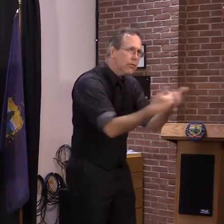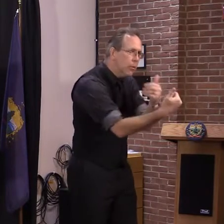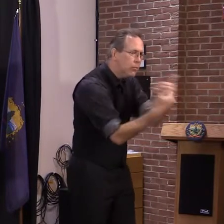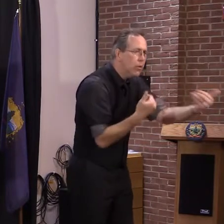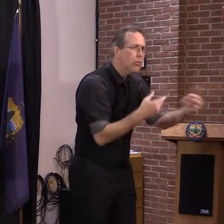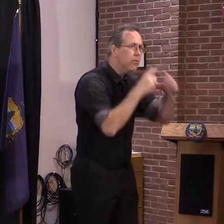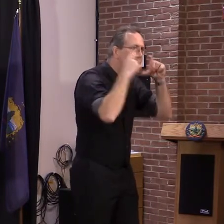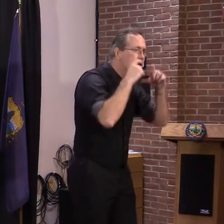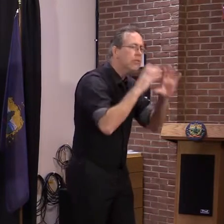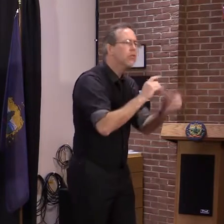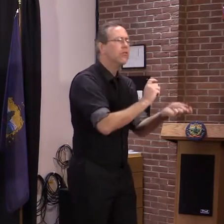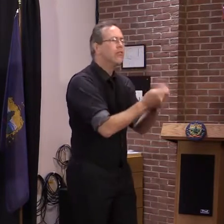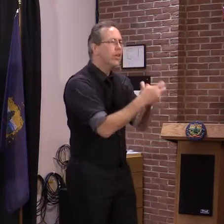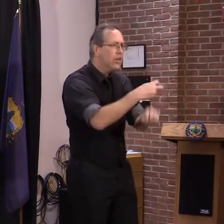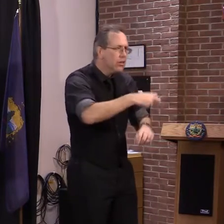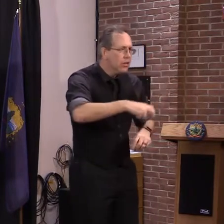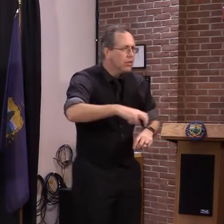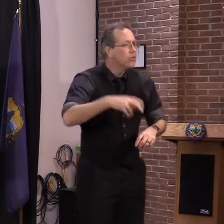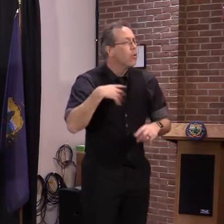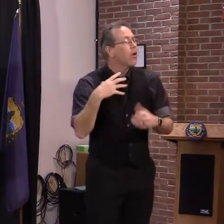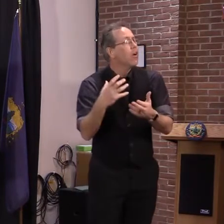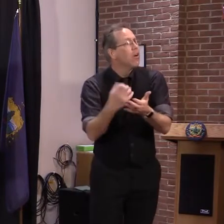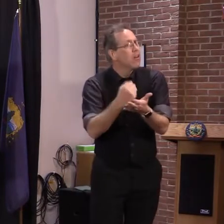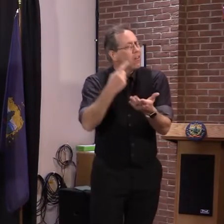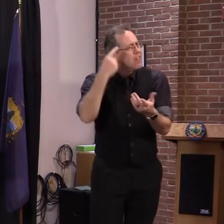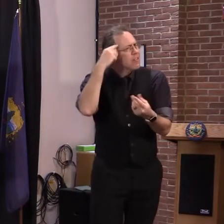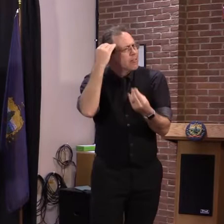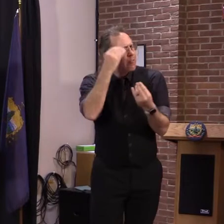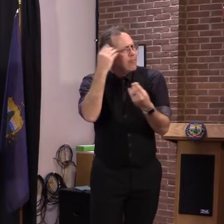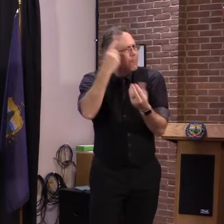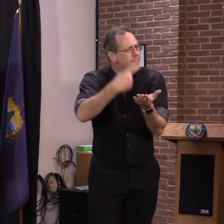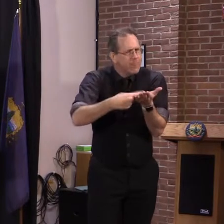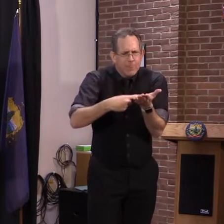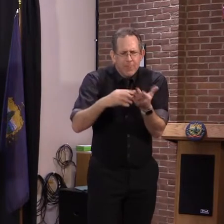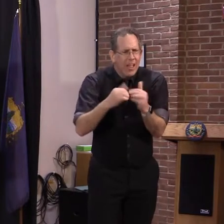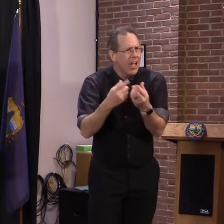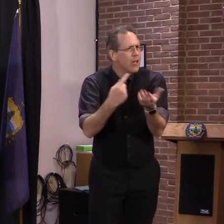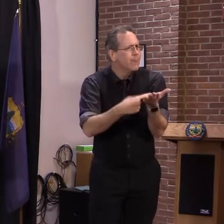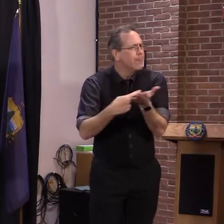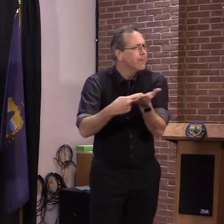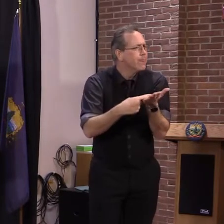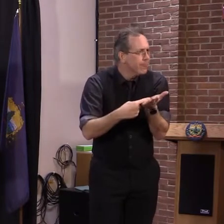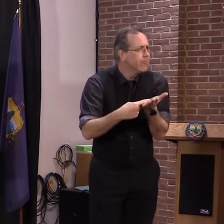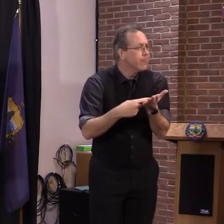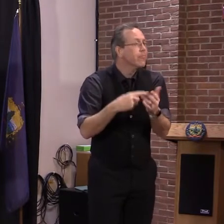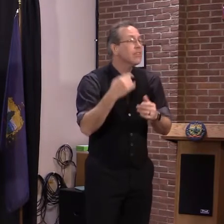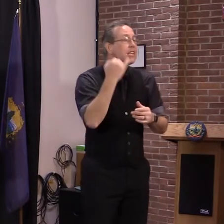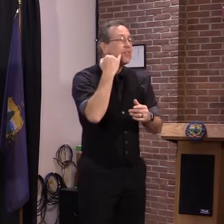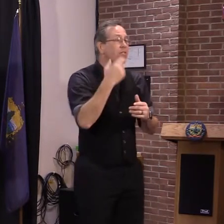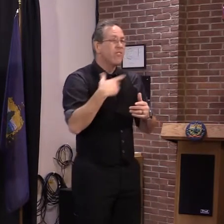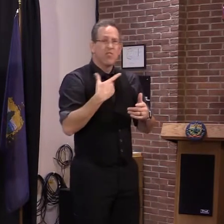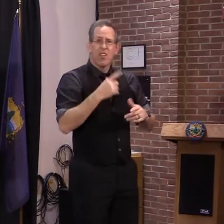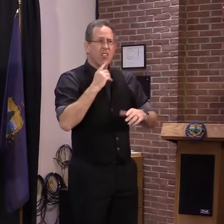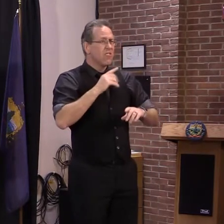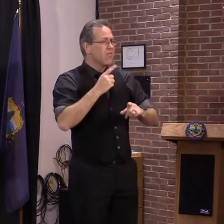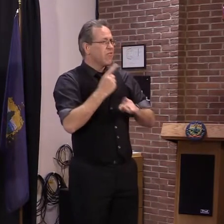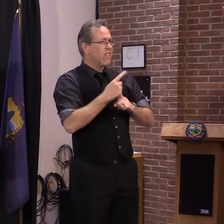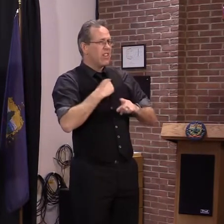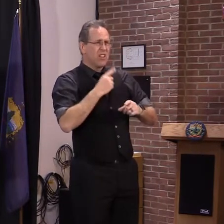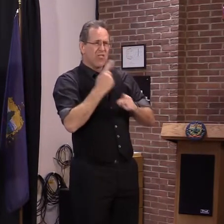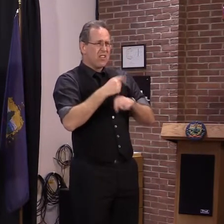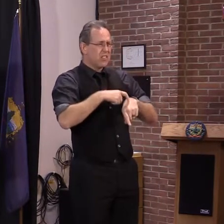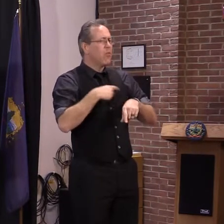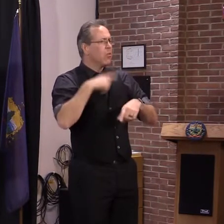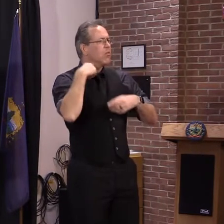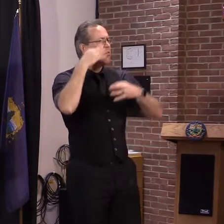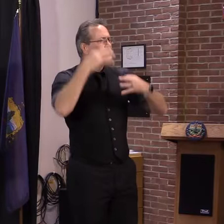lot of thought and deliberation, and we would not be making this change if we didn't think it was the right thing to do. But as